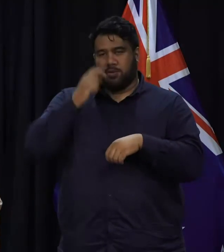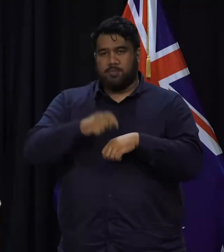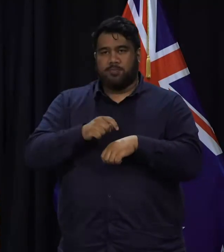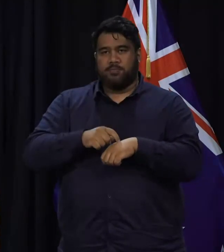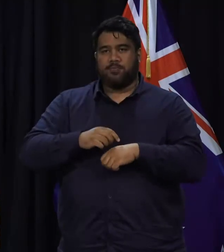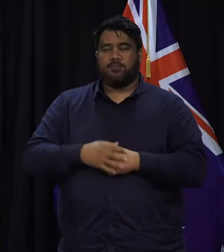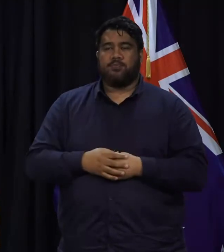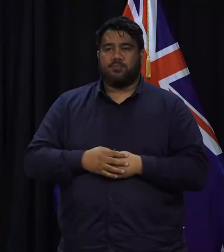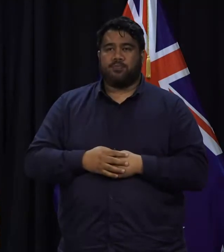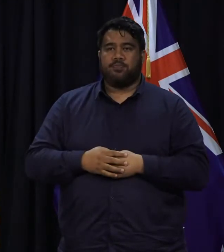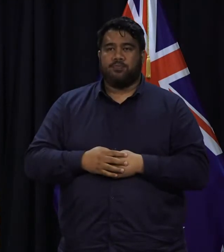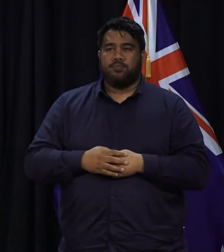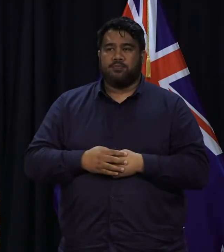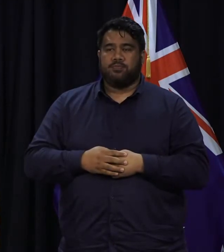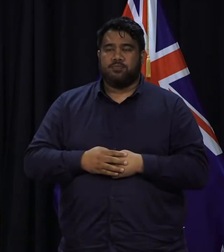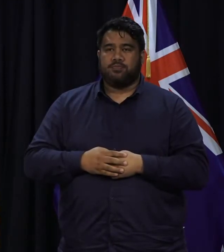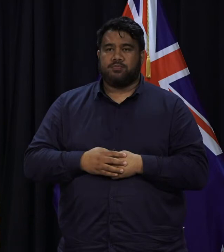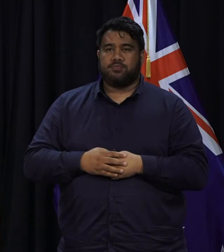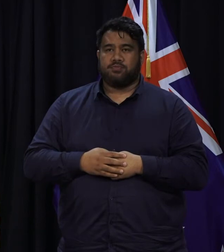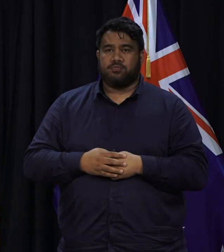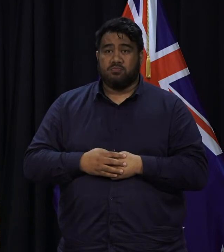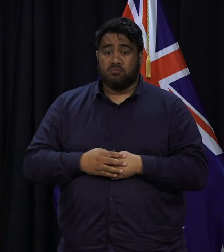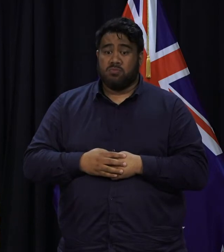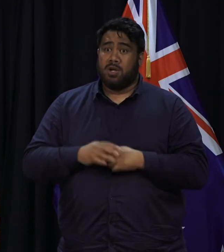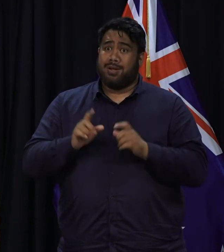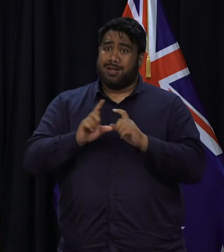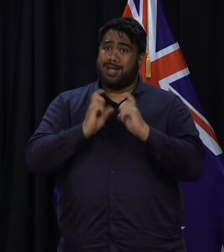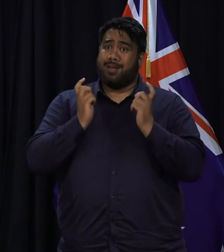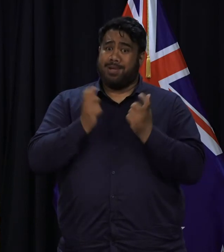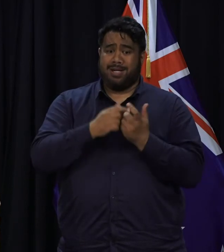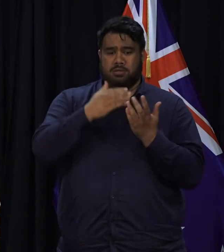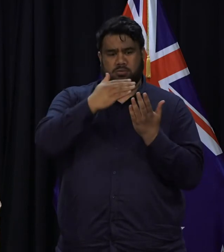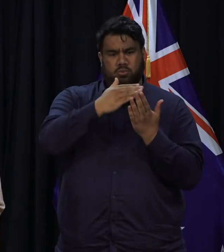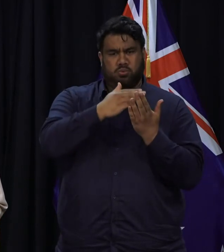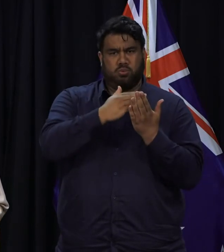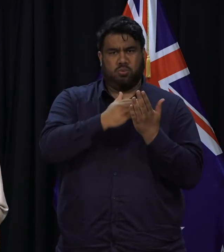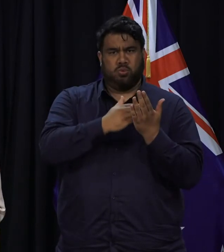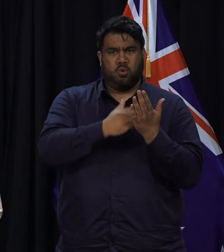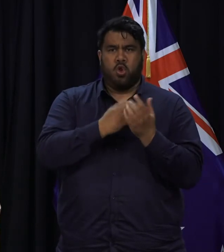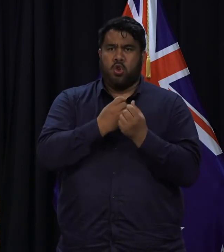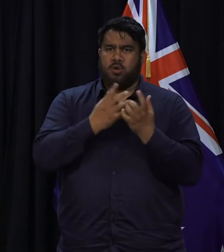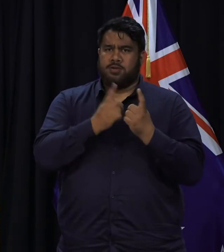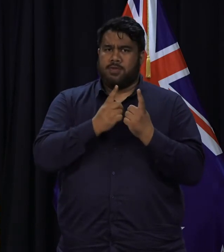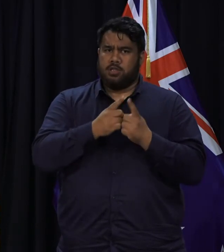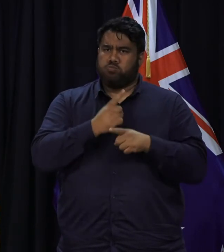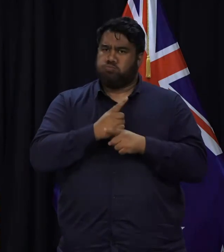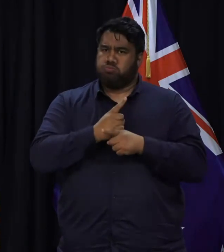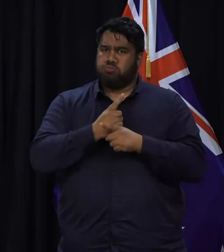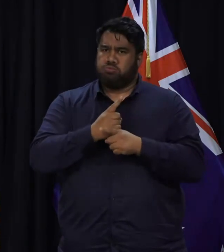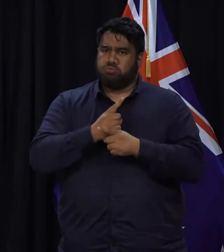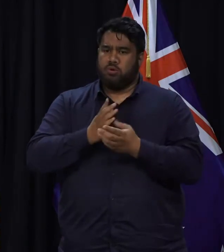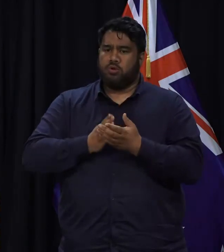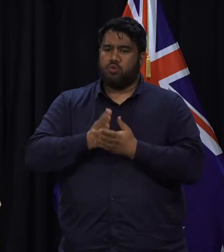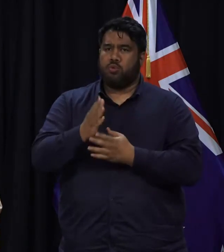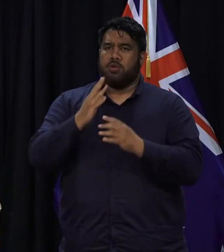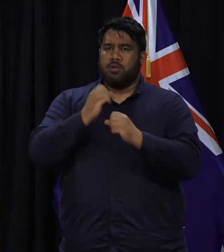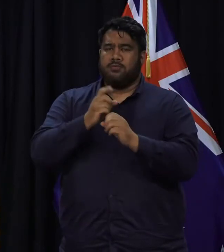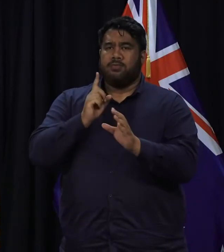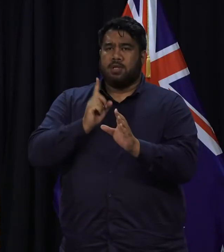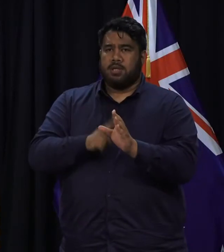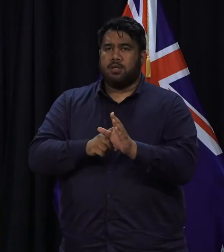thereafter. We have a busy agenda through to the end of the year, more of which I will set out next